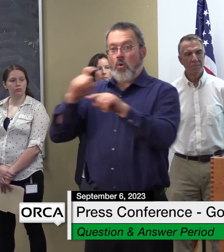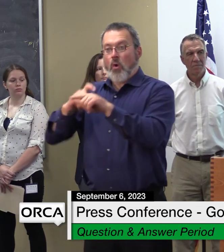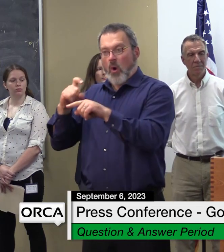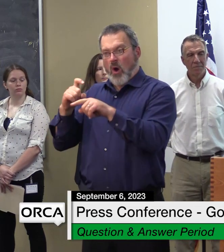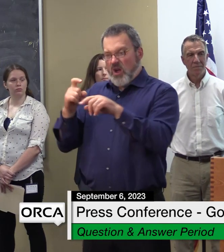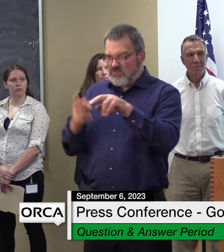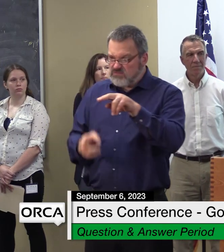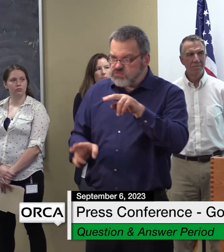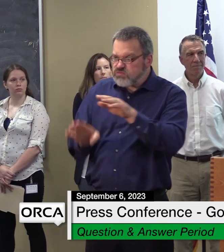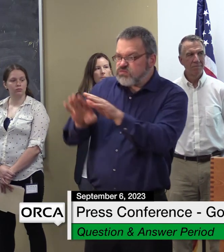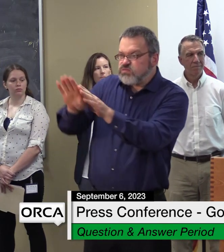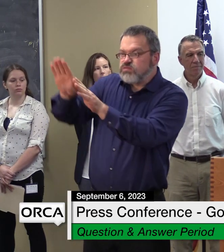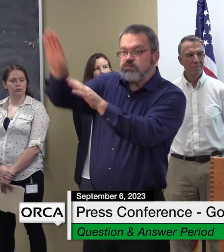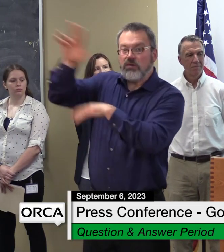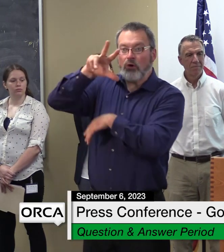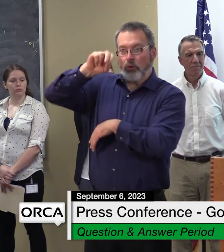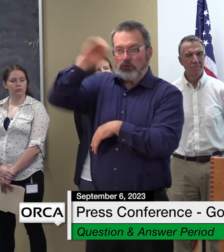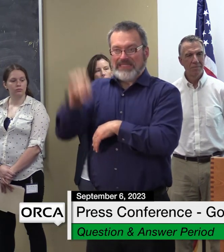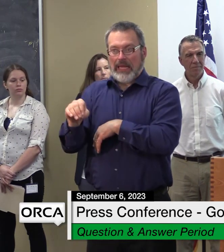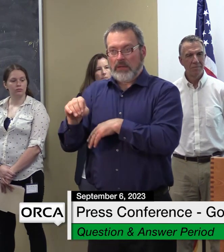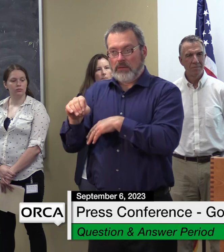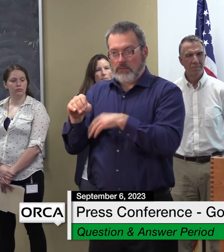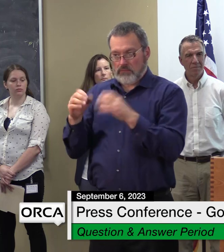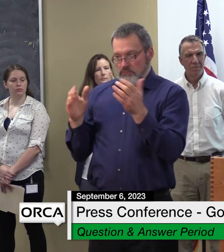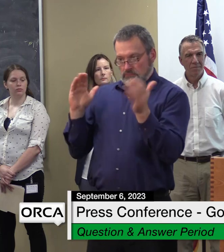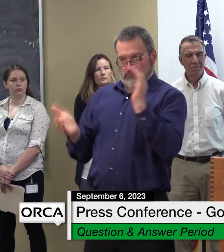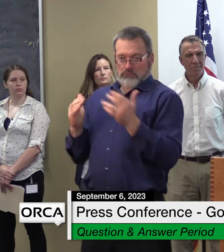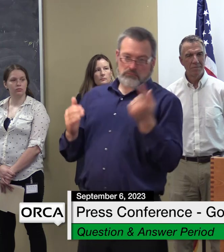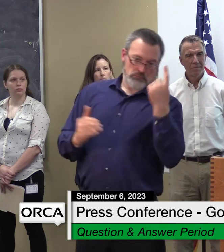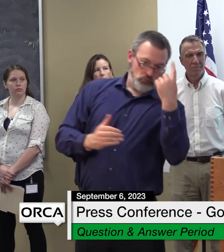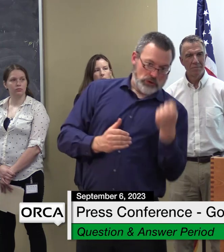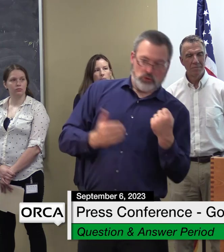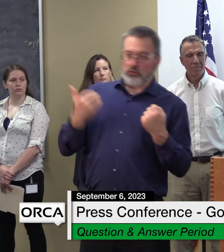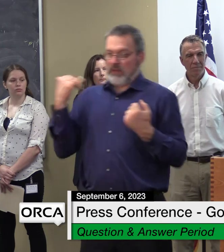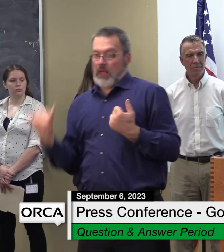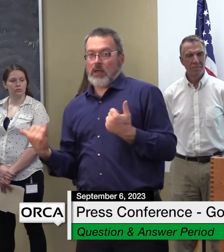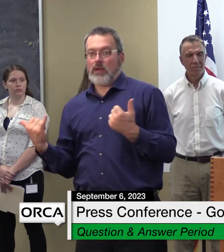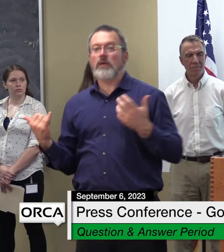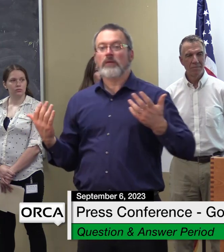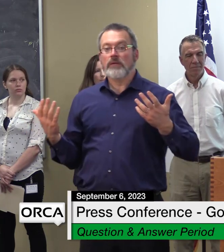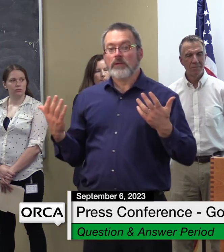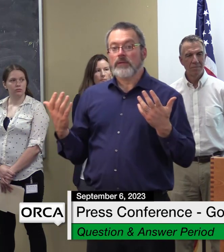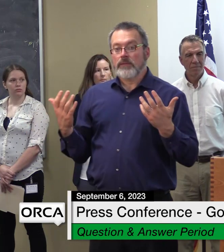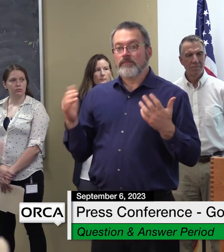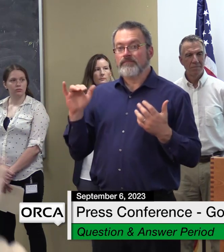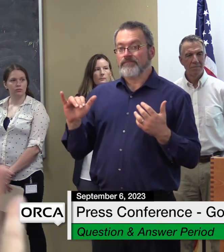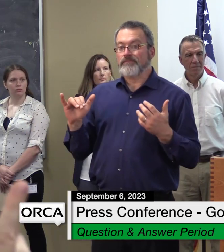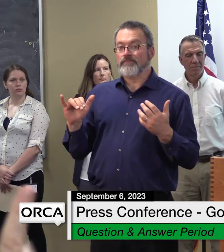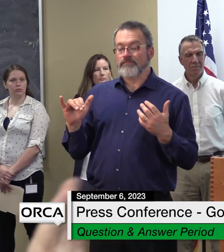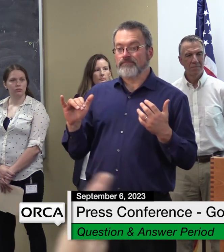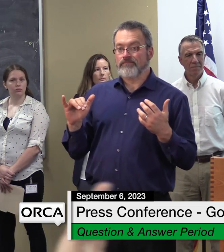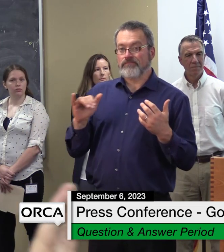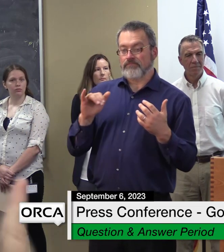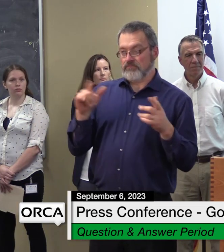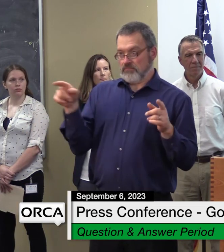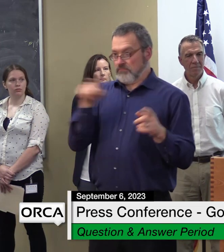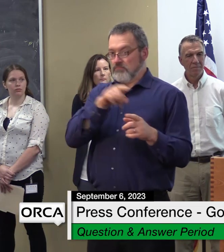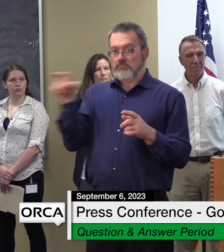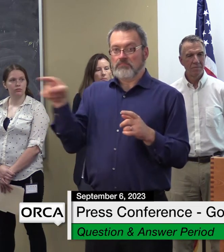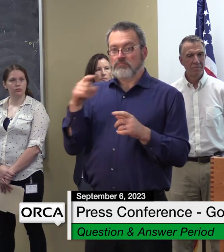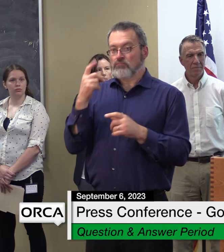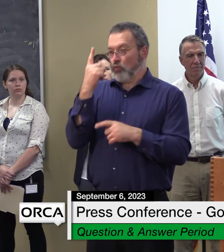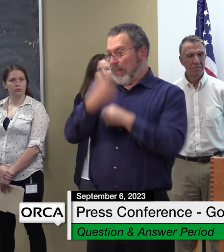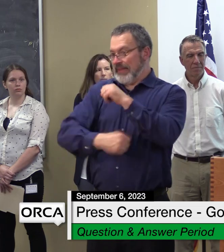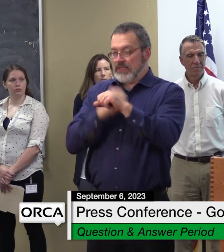increase from August 2022 to July 2023. We're still waiting